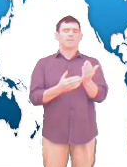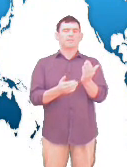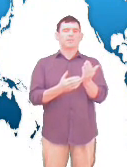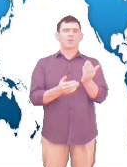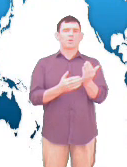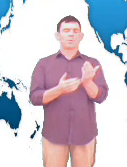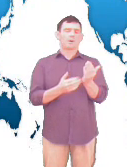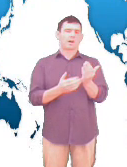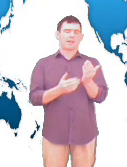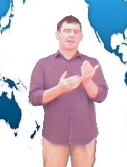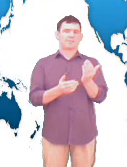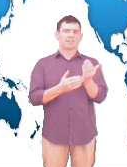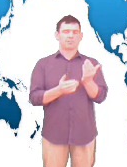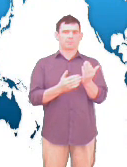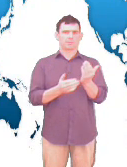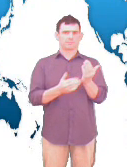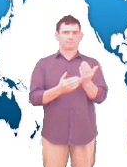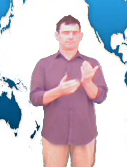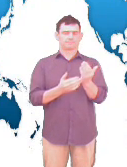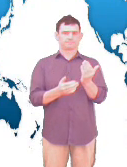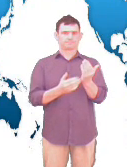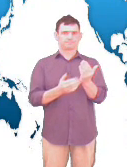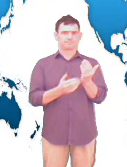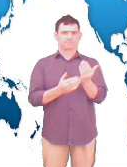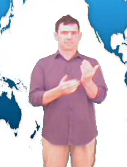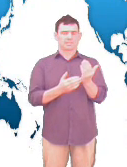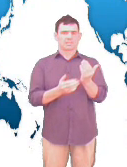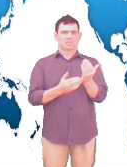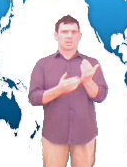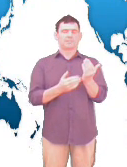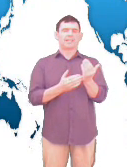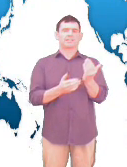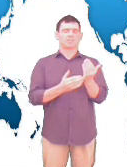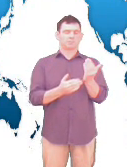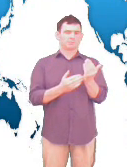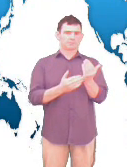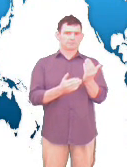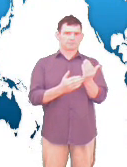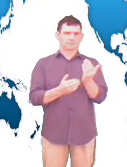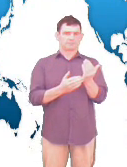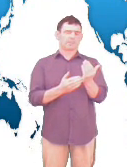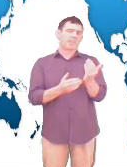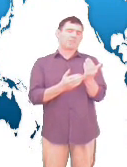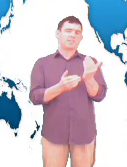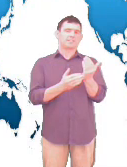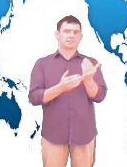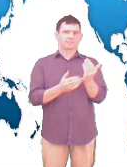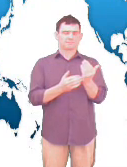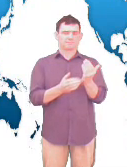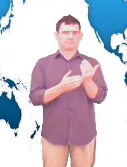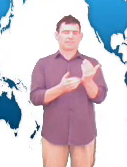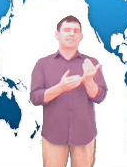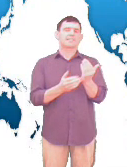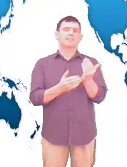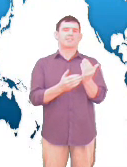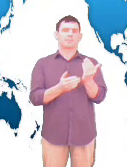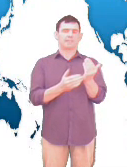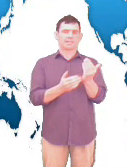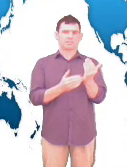Even though I have that number of that excuse, that reason, that self-sabotage,